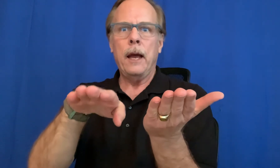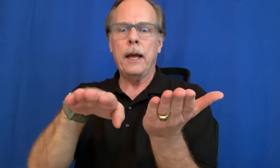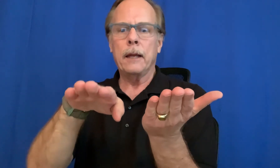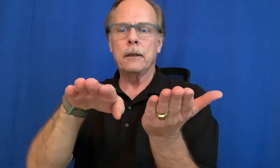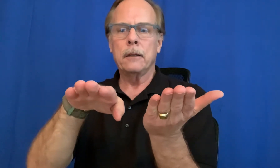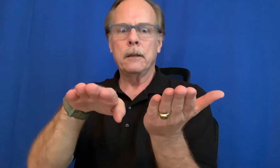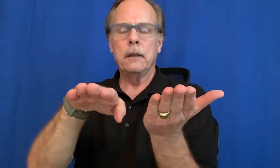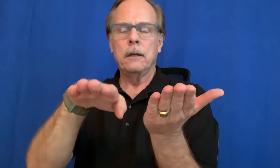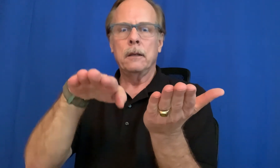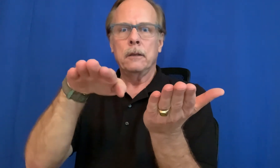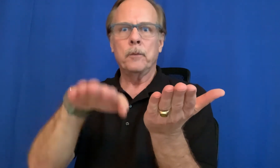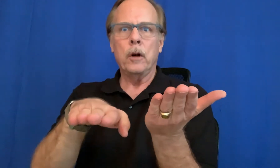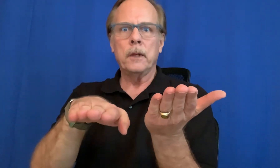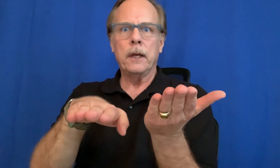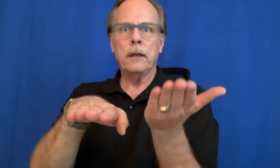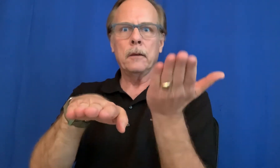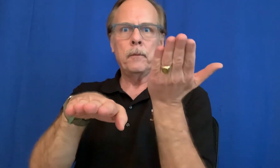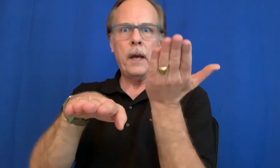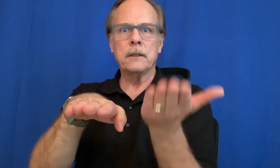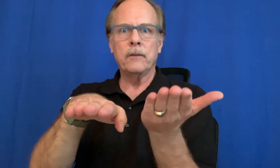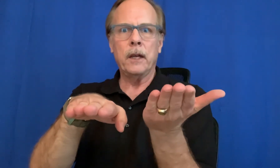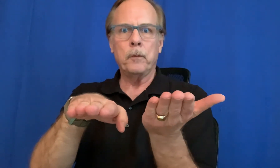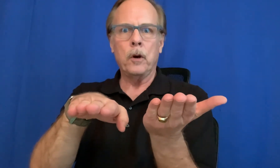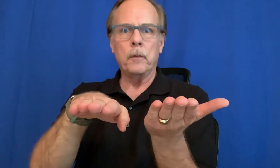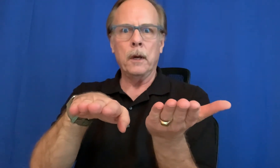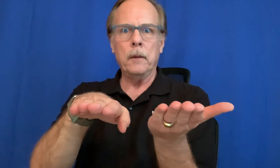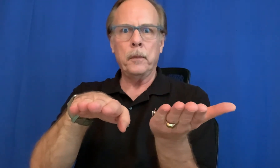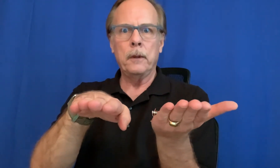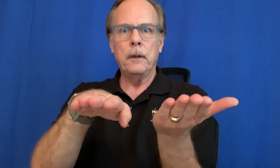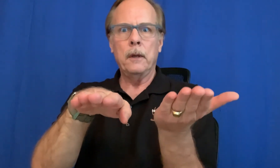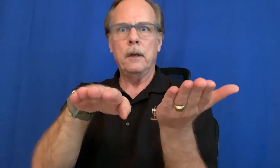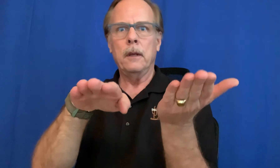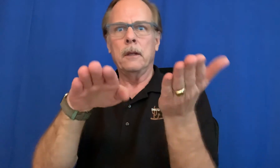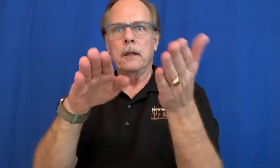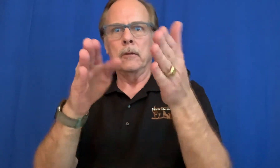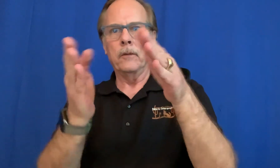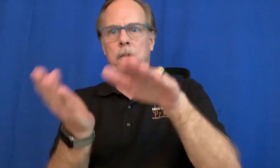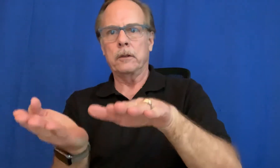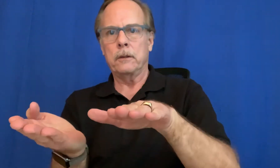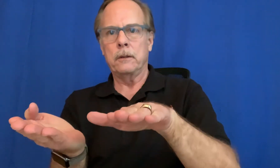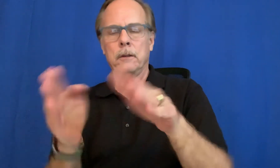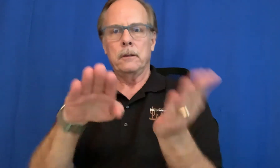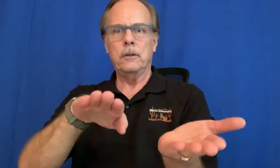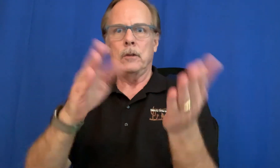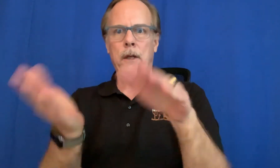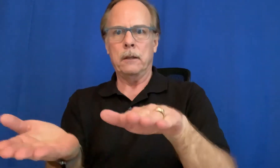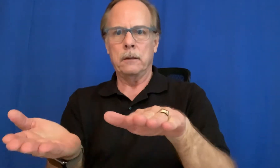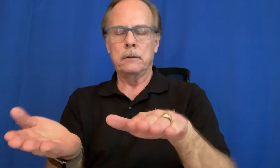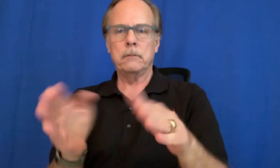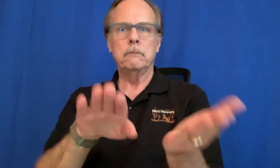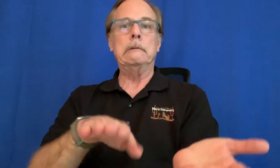hand, palm down, passive hand, palm up, and then they reverse. So dead.